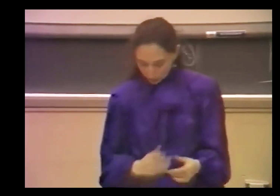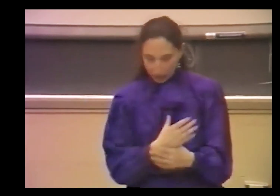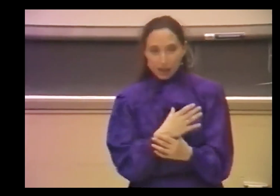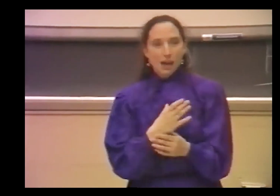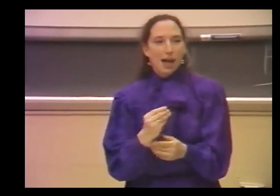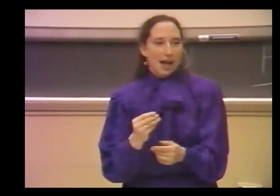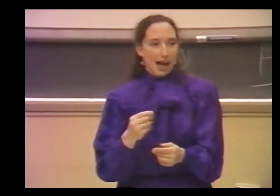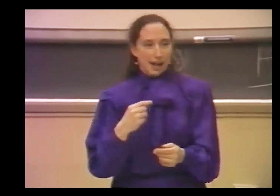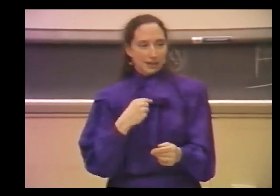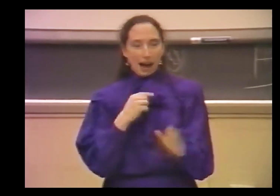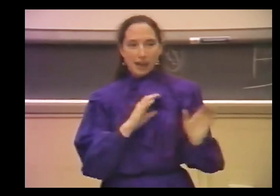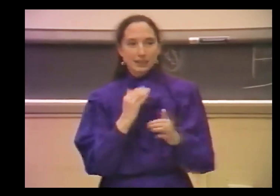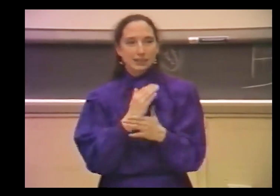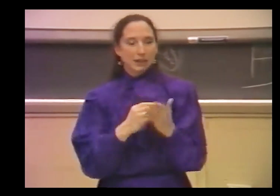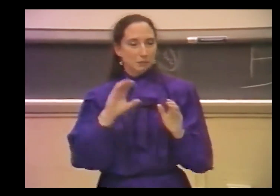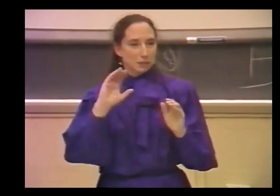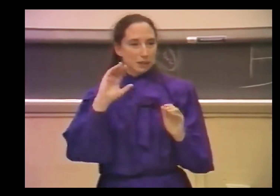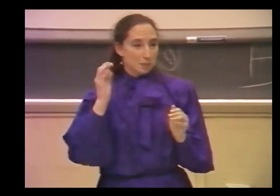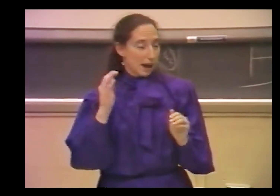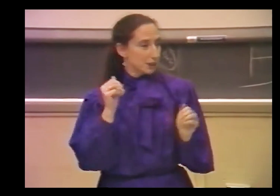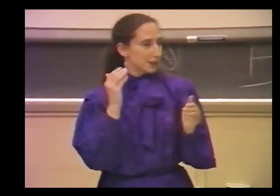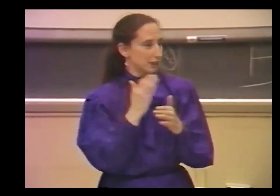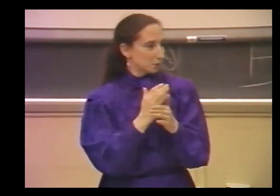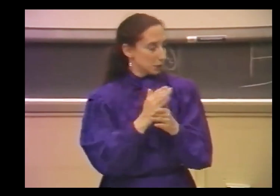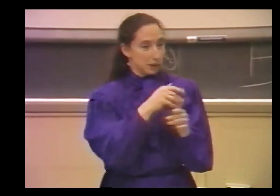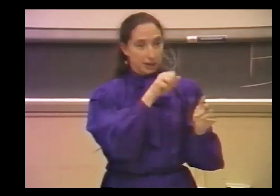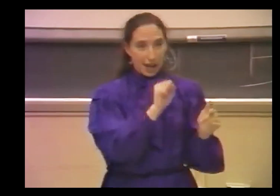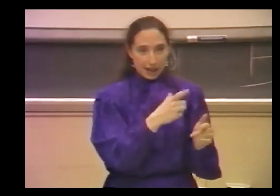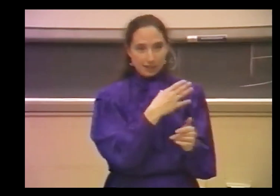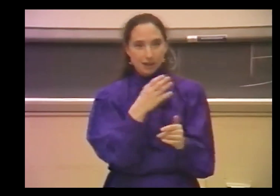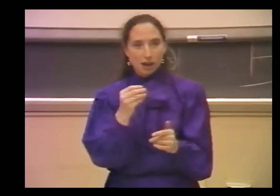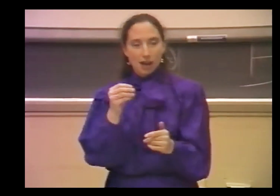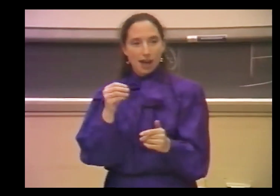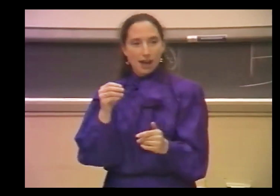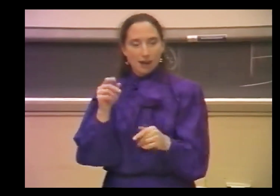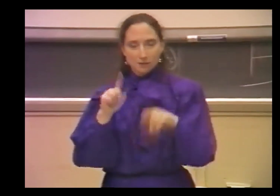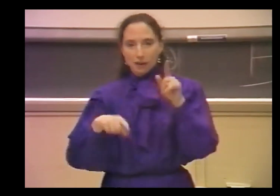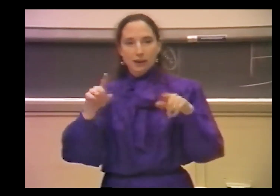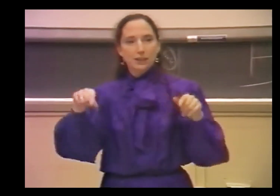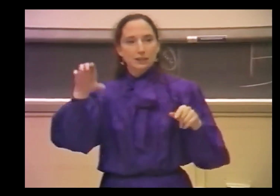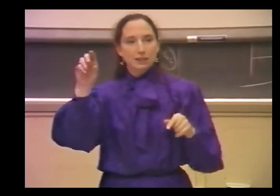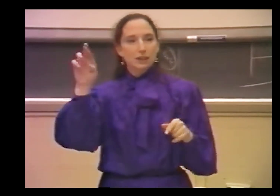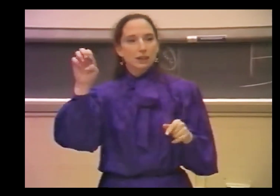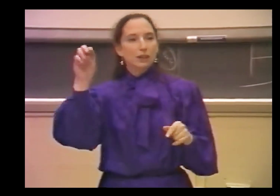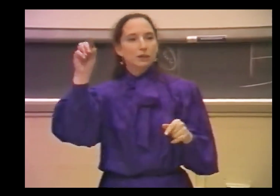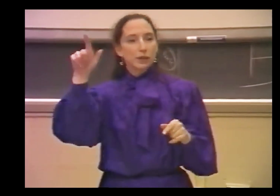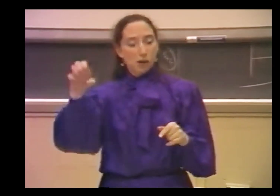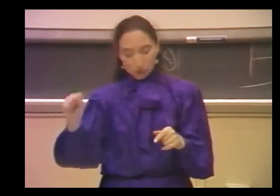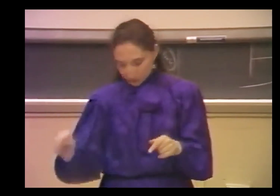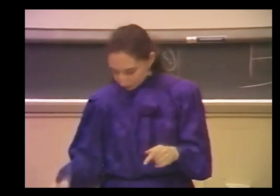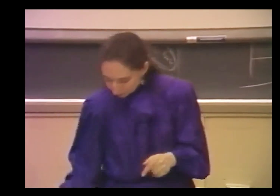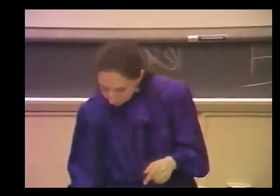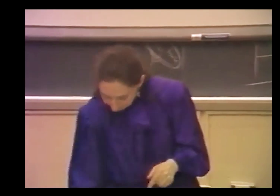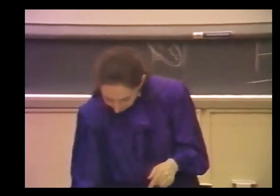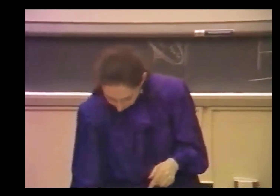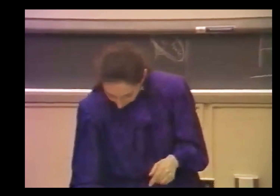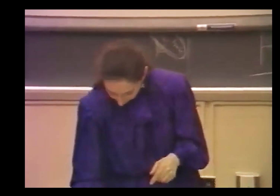Okay, and I did some comparisons between ASL and various Creoles.